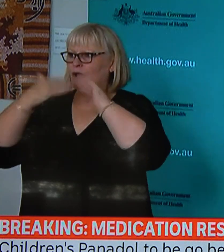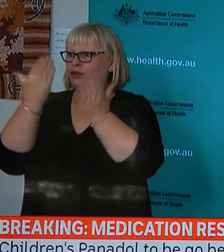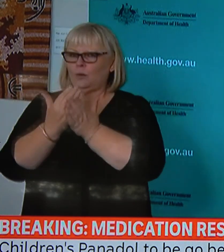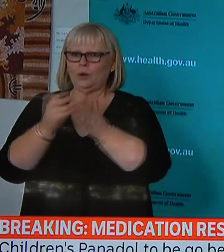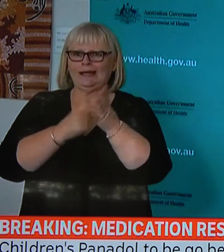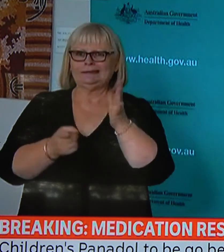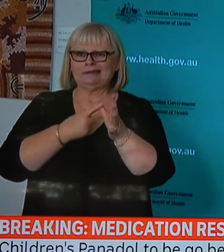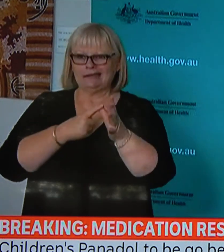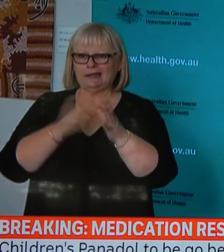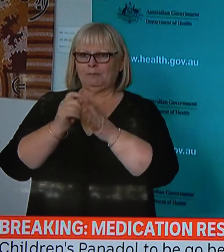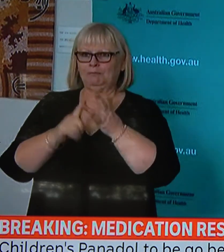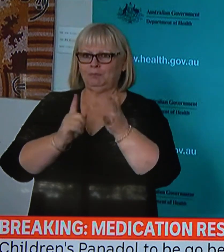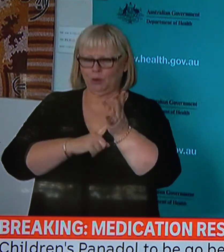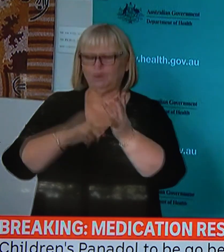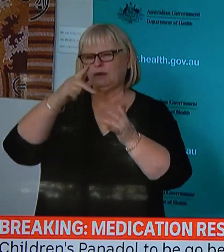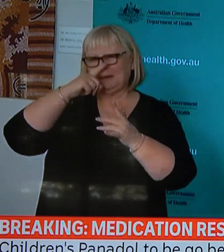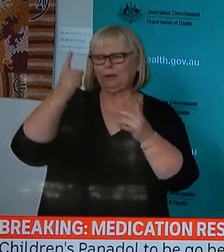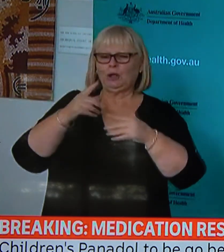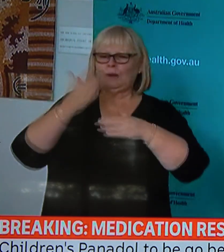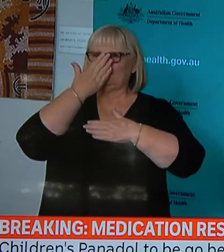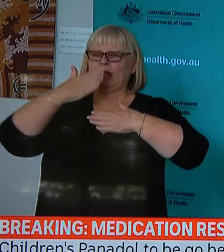data pool for clinicians on the front line dealing with